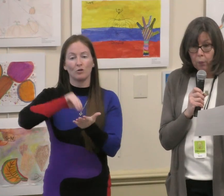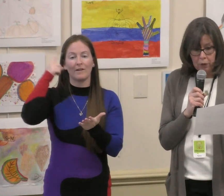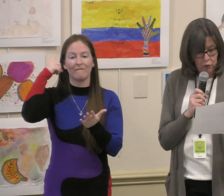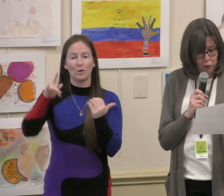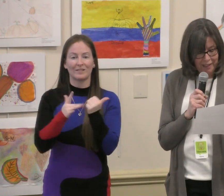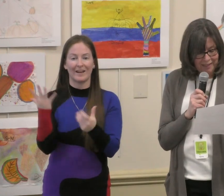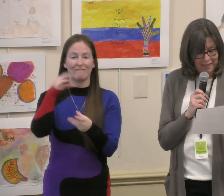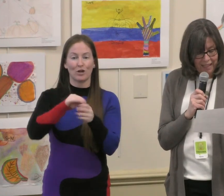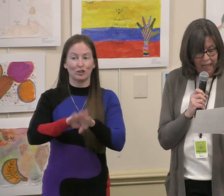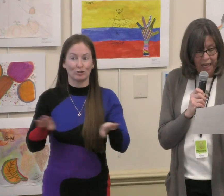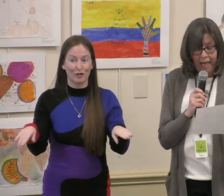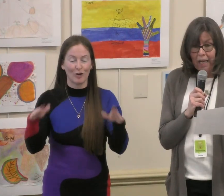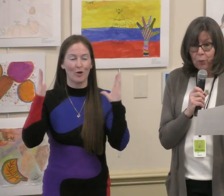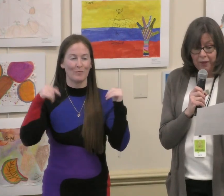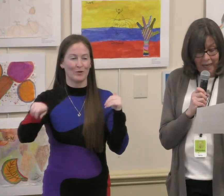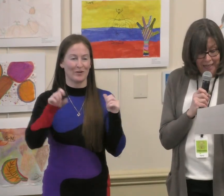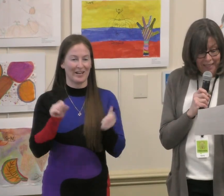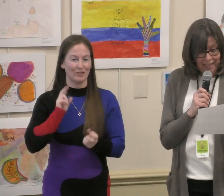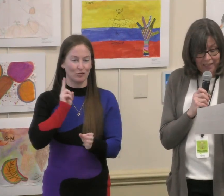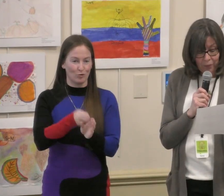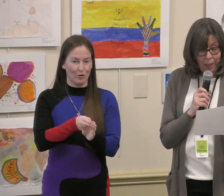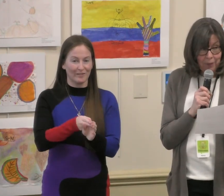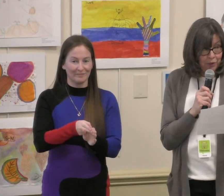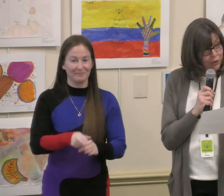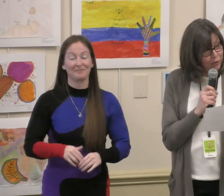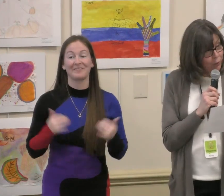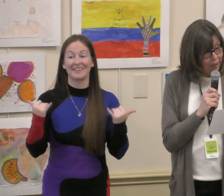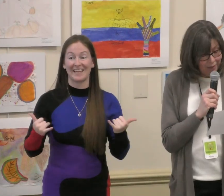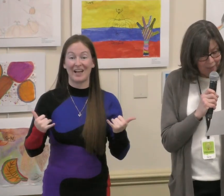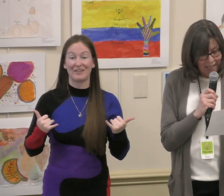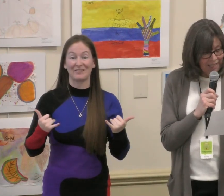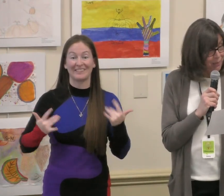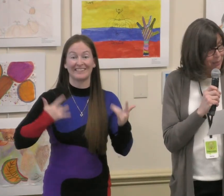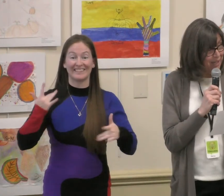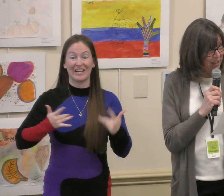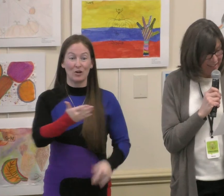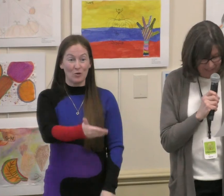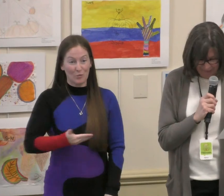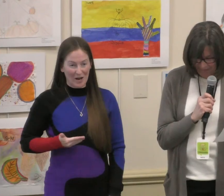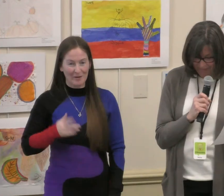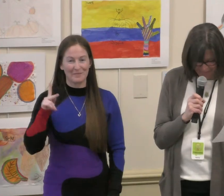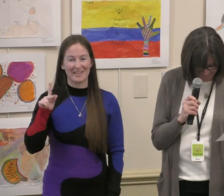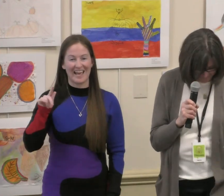can join us. And with that, it is my pleasure to welcome Katie McCarthy.